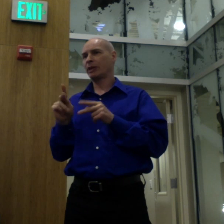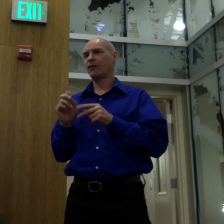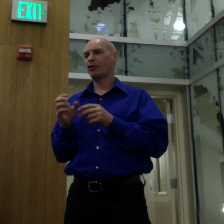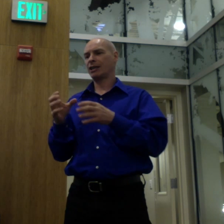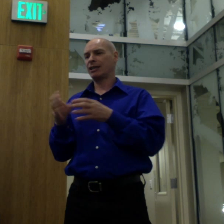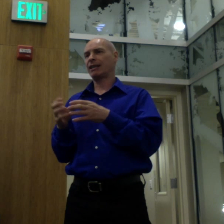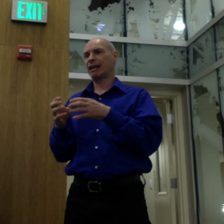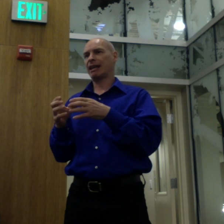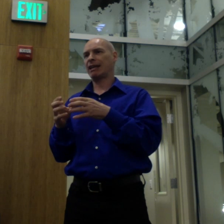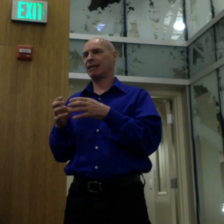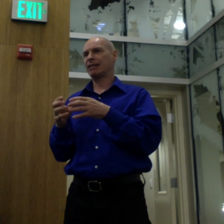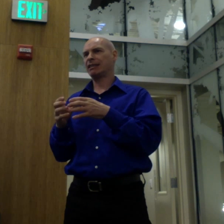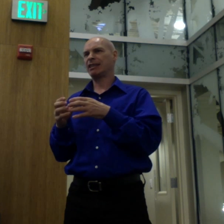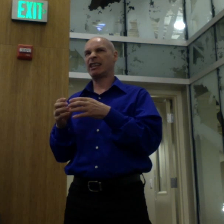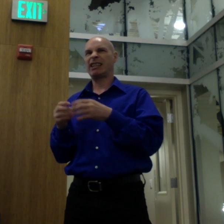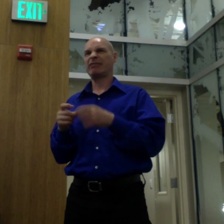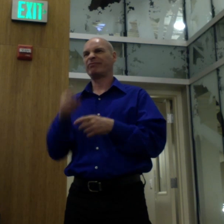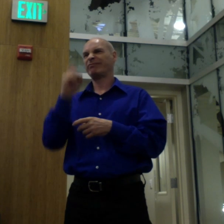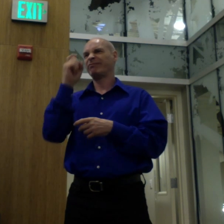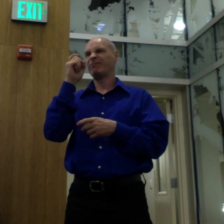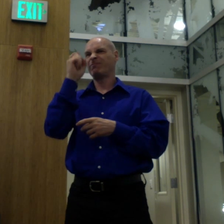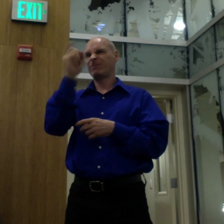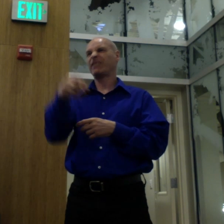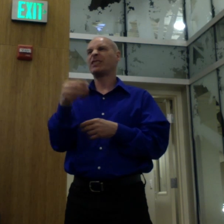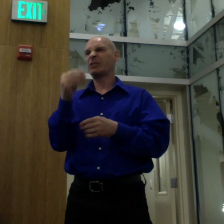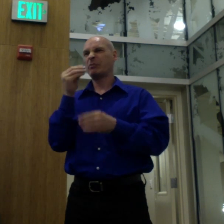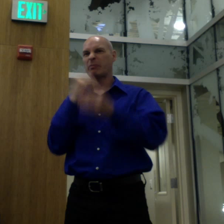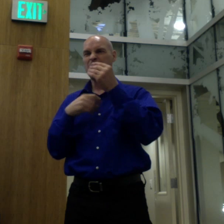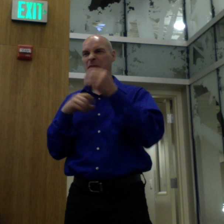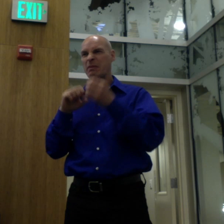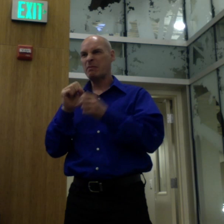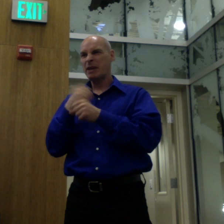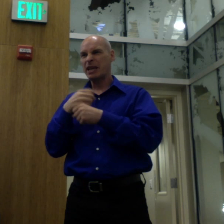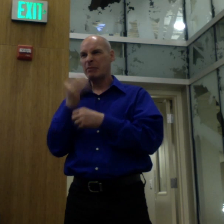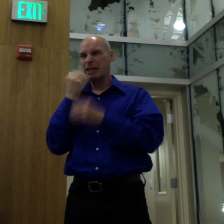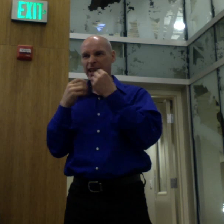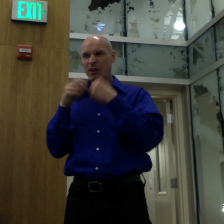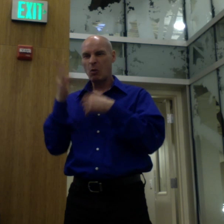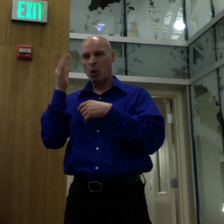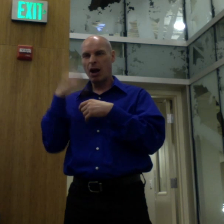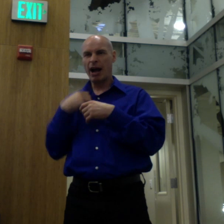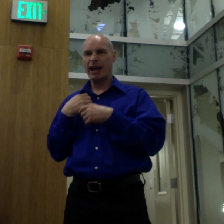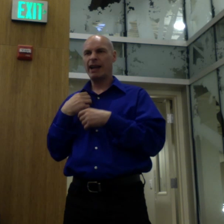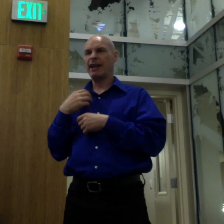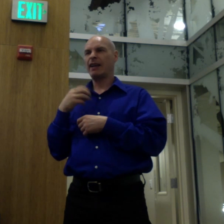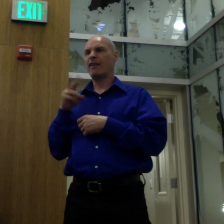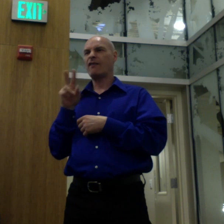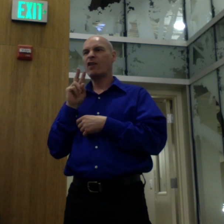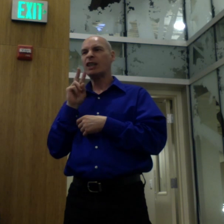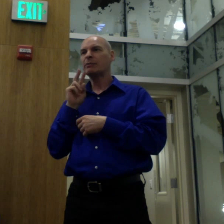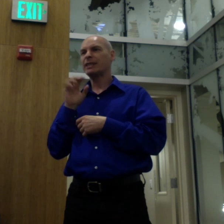peas and make them eat those peas because you think it's good and rich in vitamin C or thiamine or something like